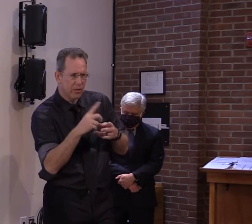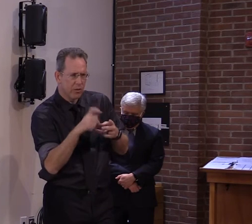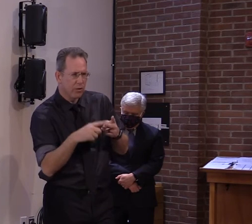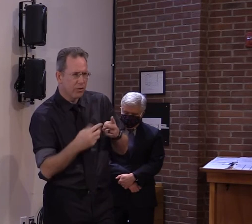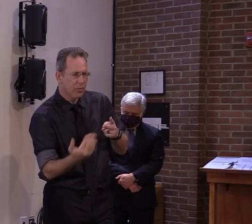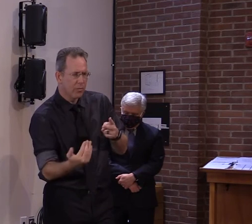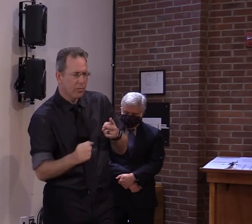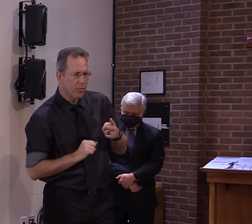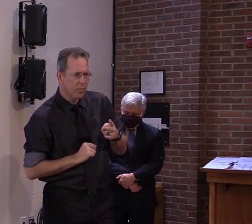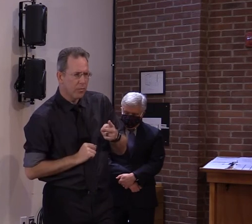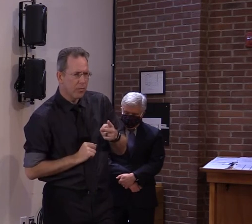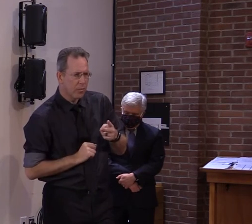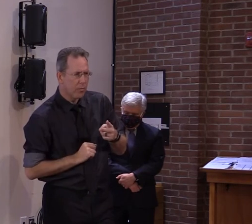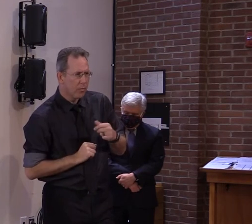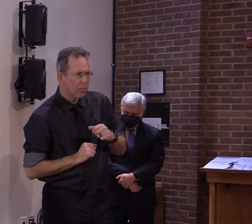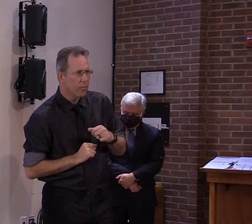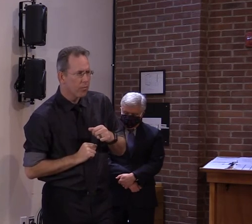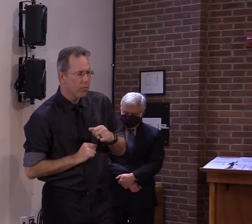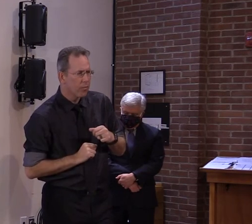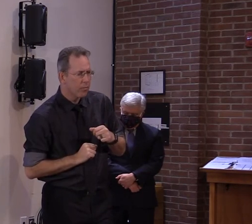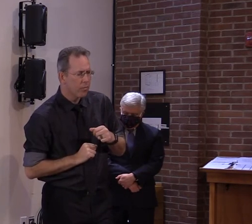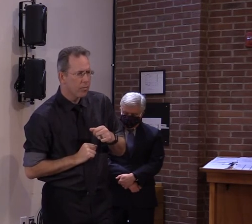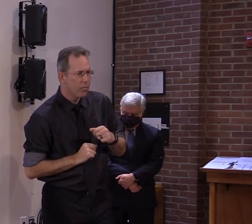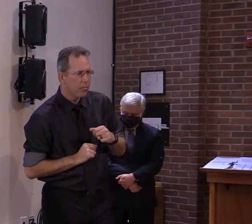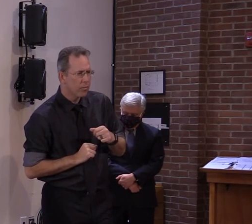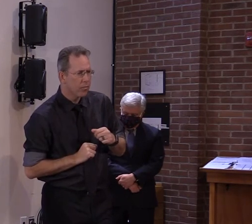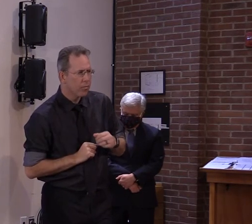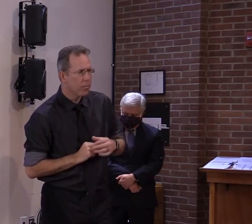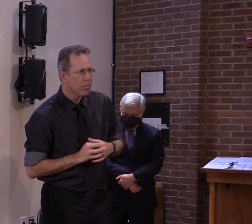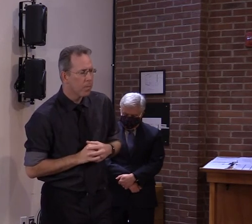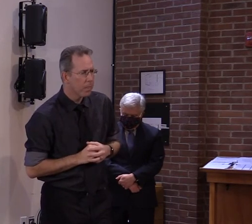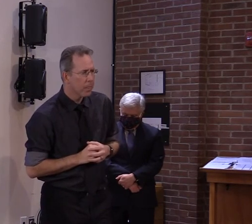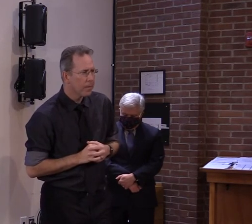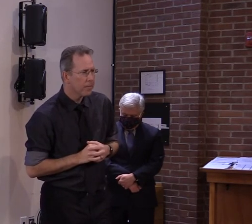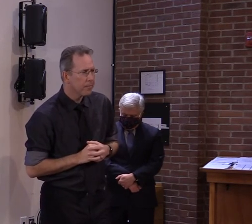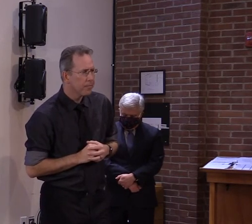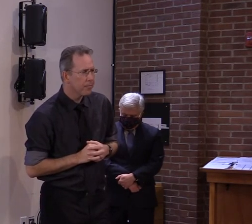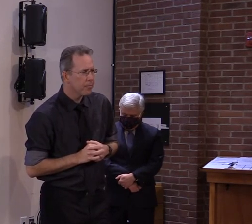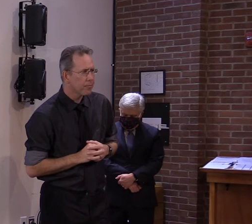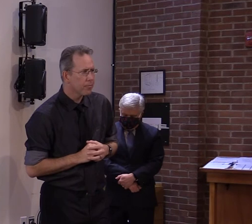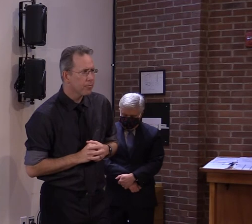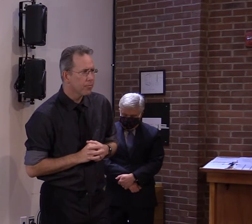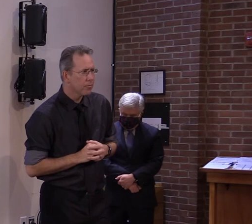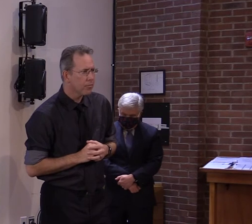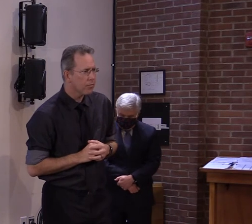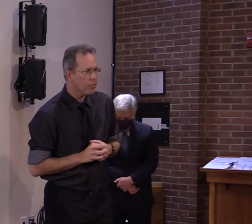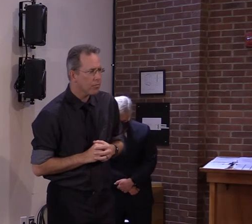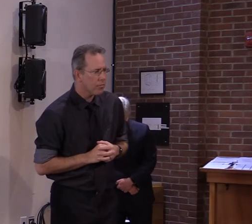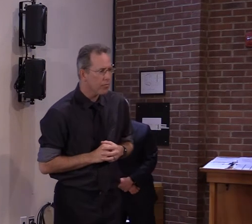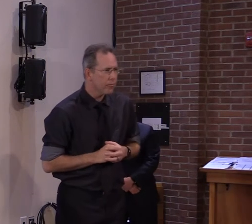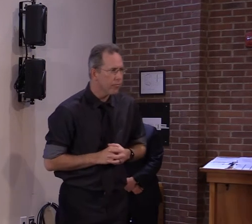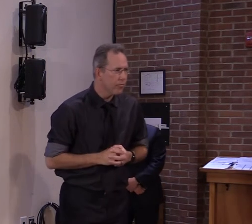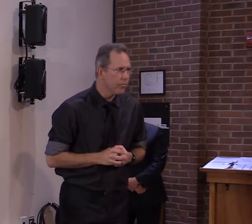Well, the unemployment claim has been going up for about 5 weeks, which is, seems out of